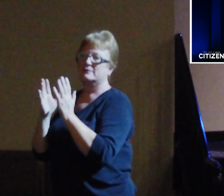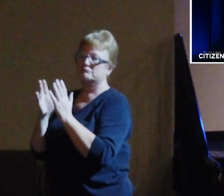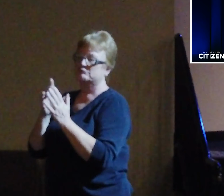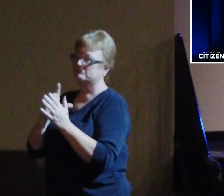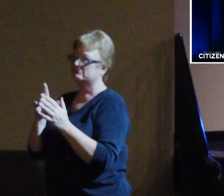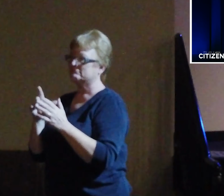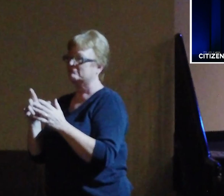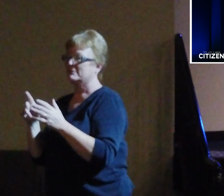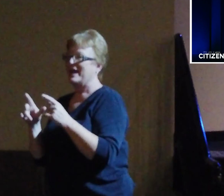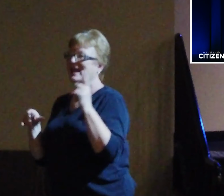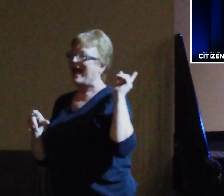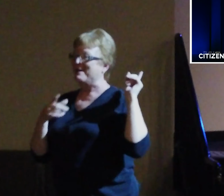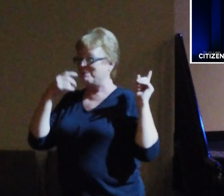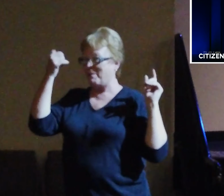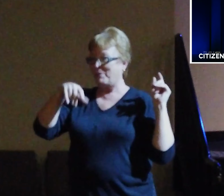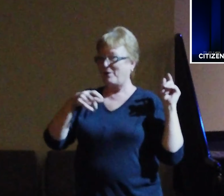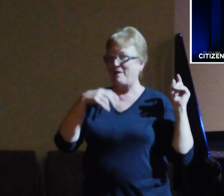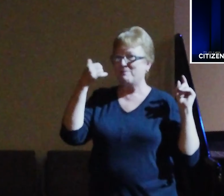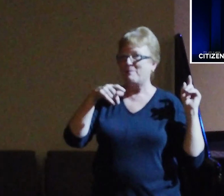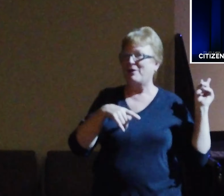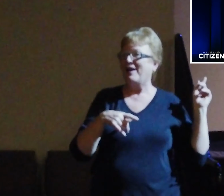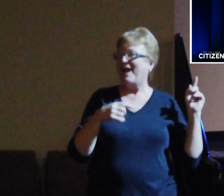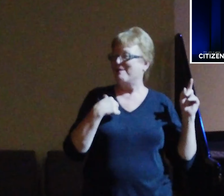just, can you just wait until after the honeymoon?